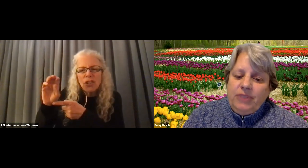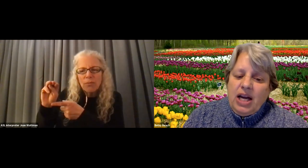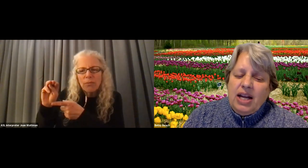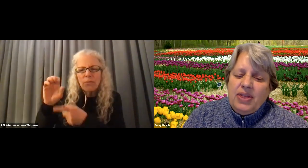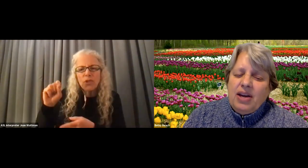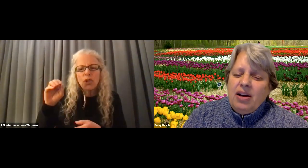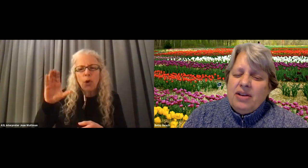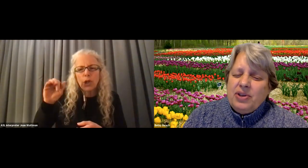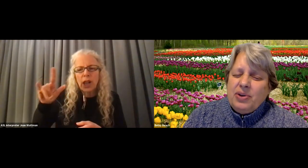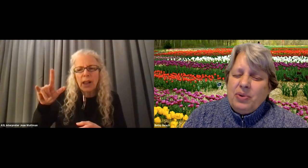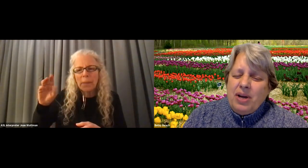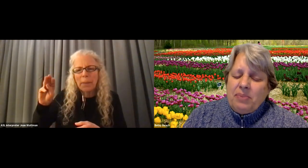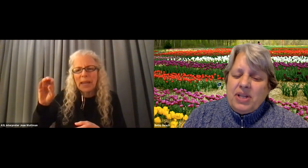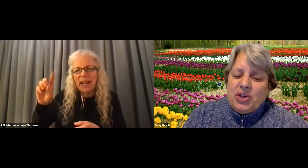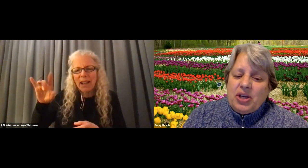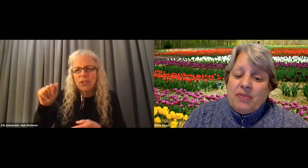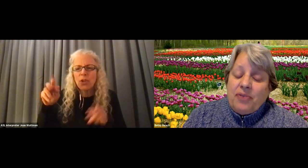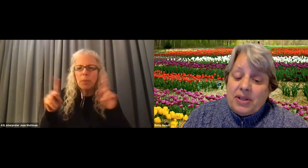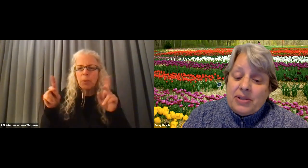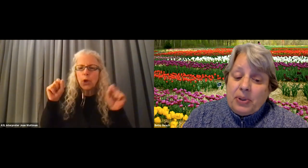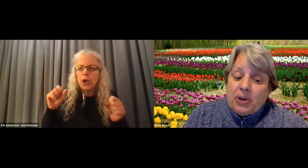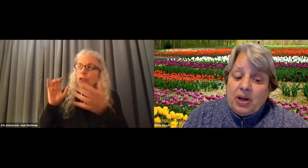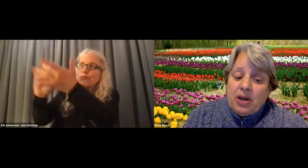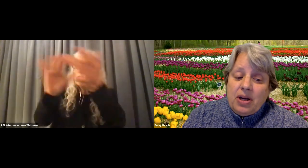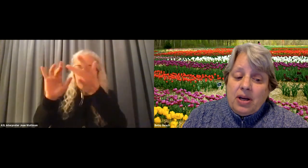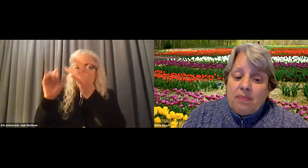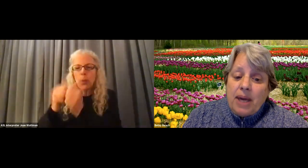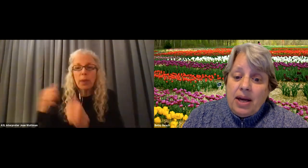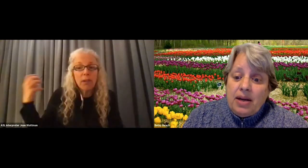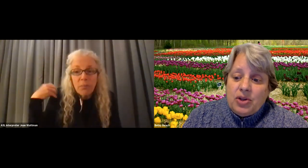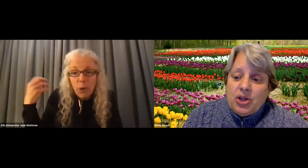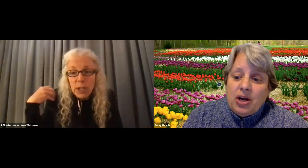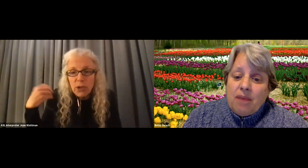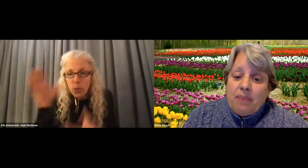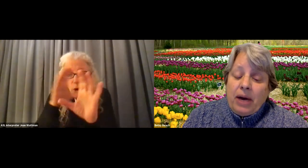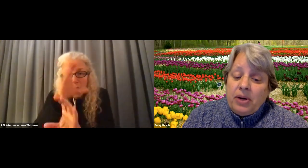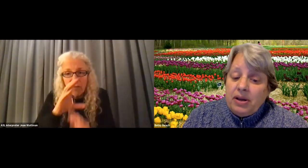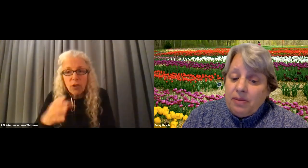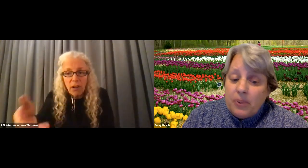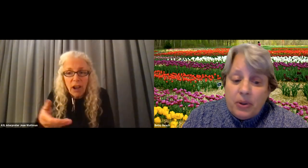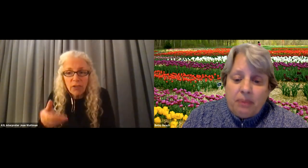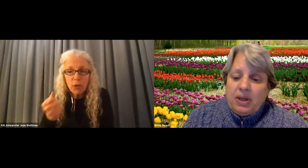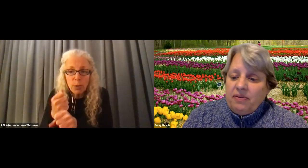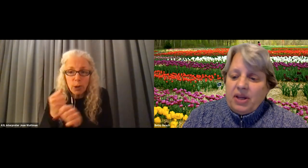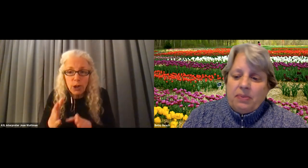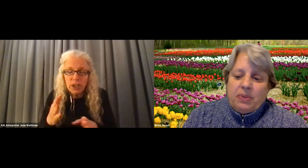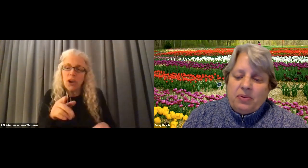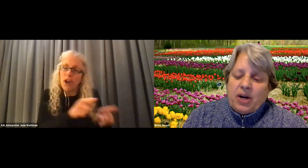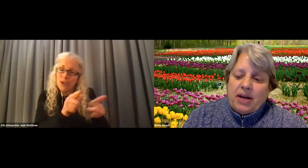And I think also potentially a Facebook page about employment available in Rhode Island